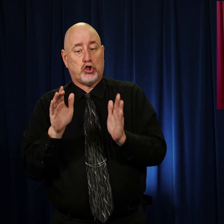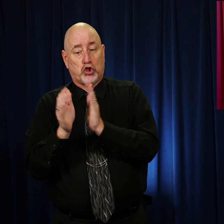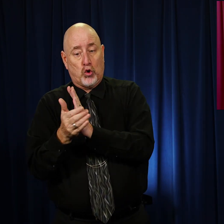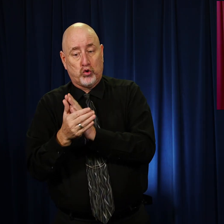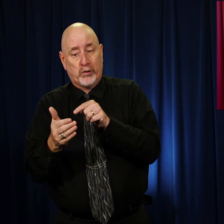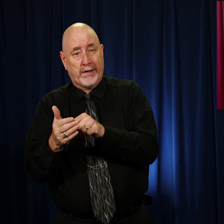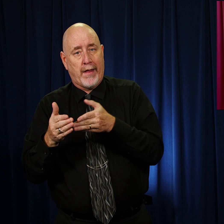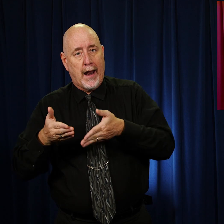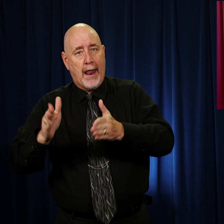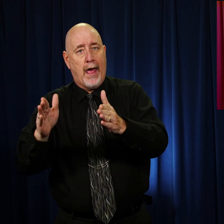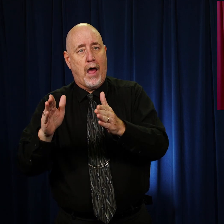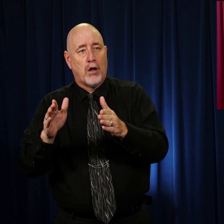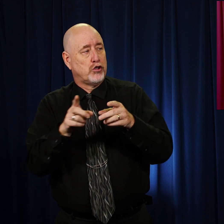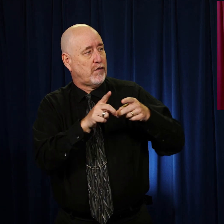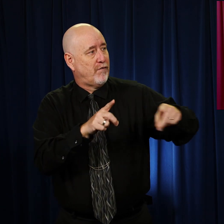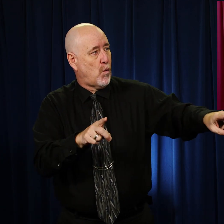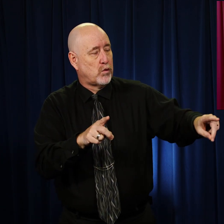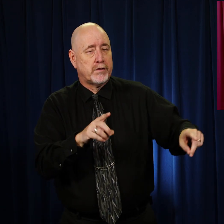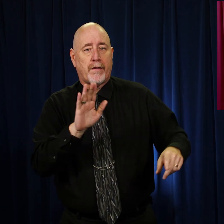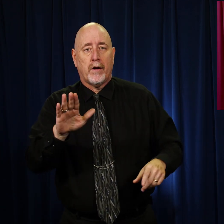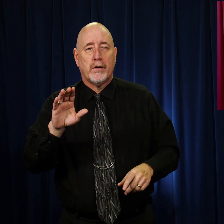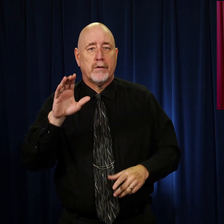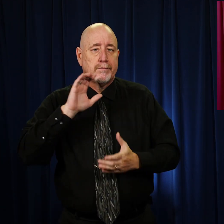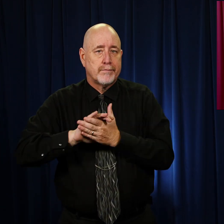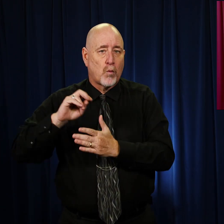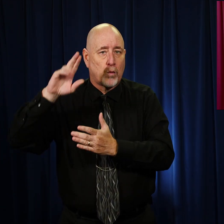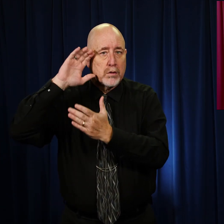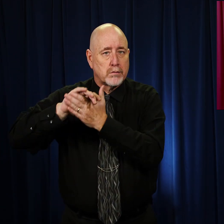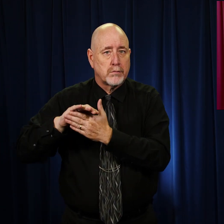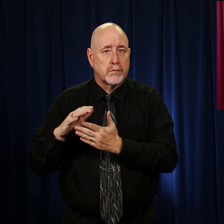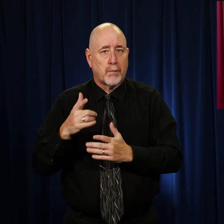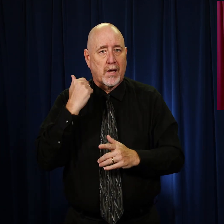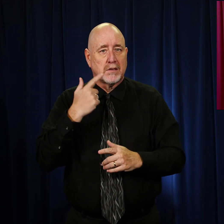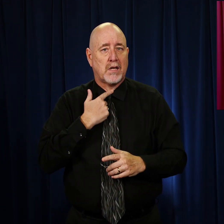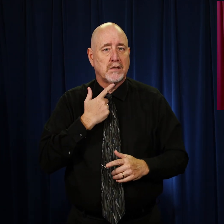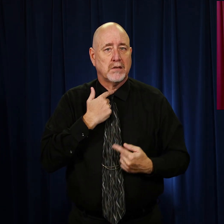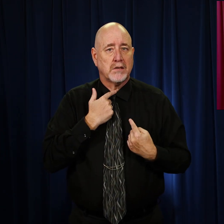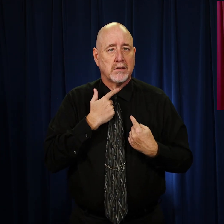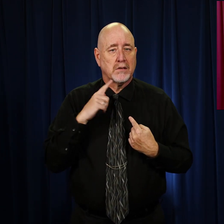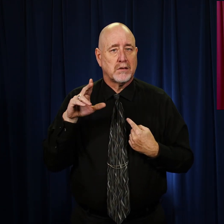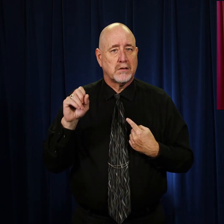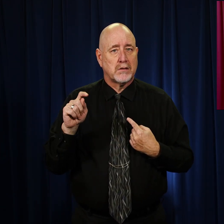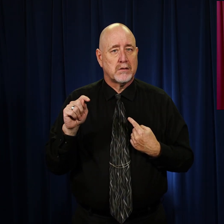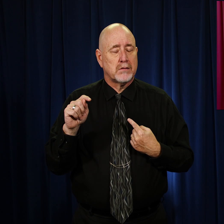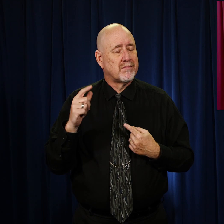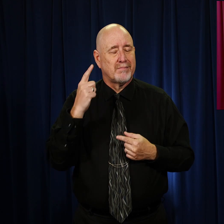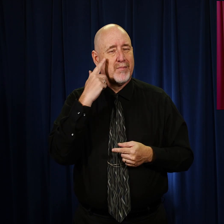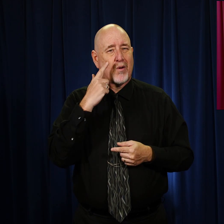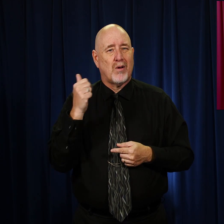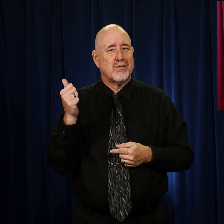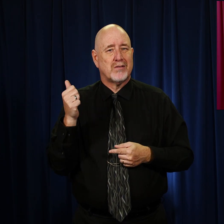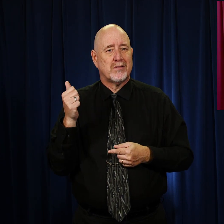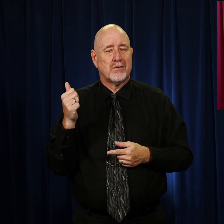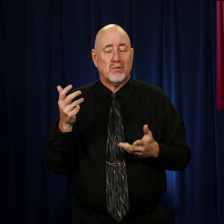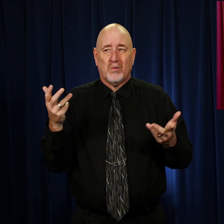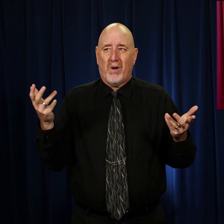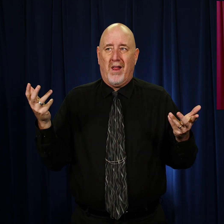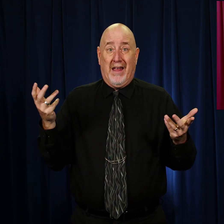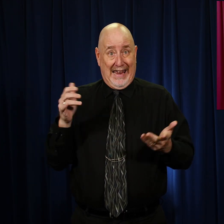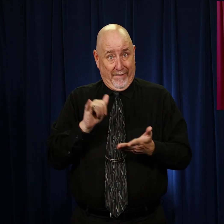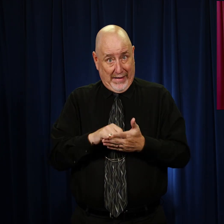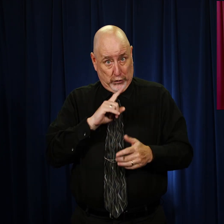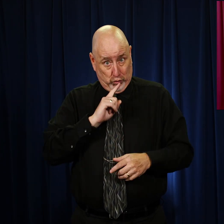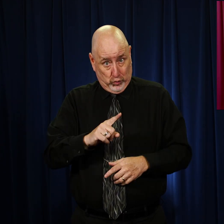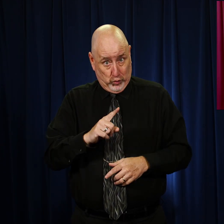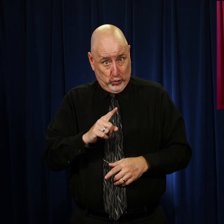would allow a person to put away their mate, as a result of lust, that is, because we could say, well, if